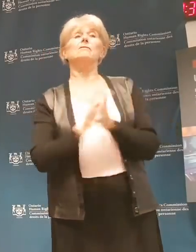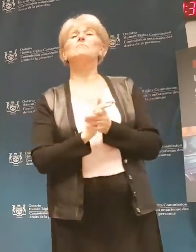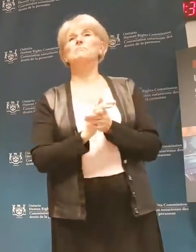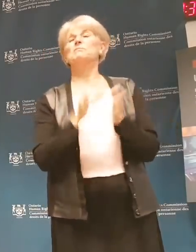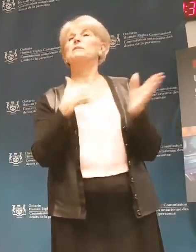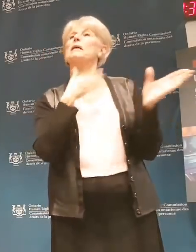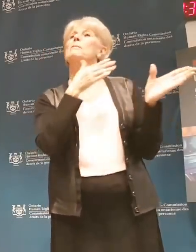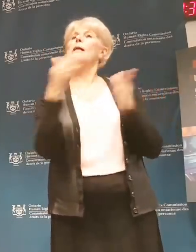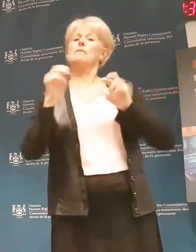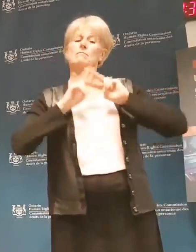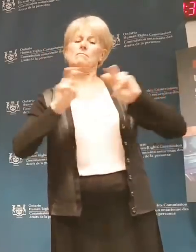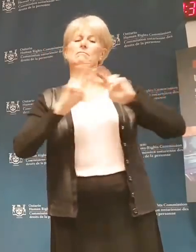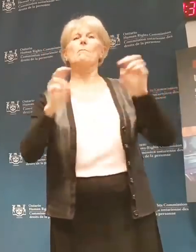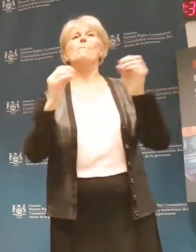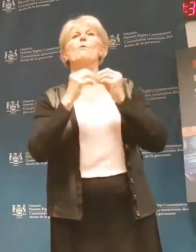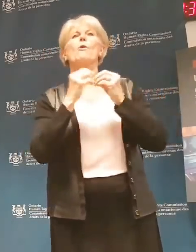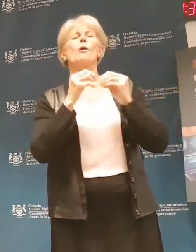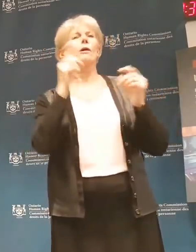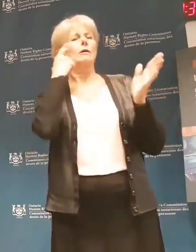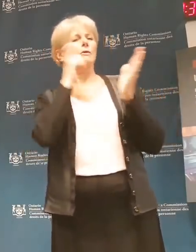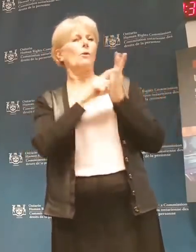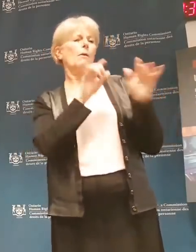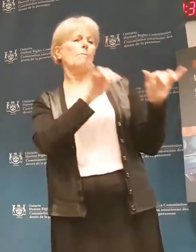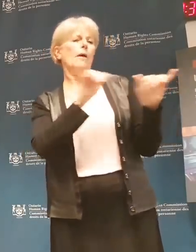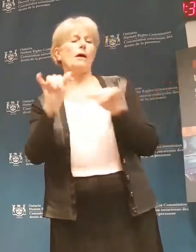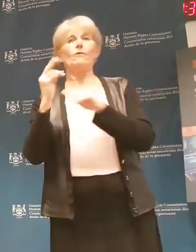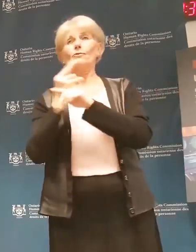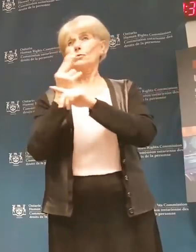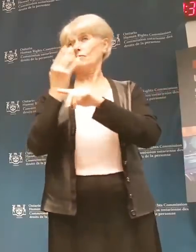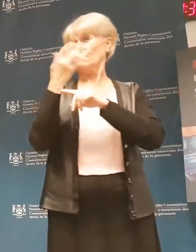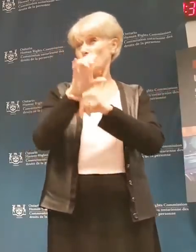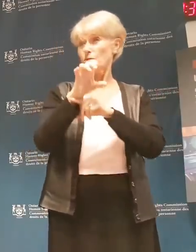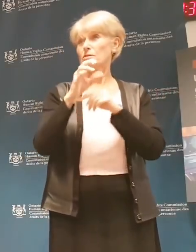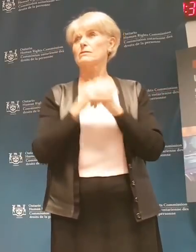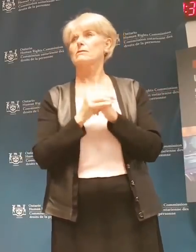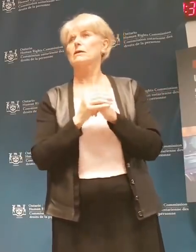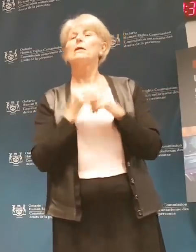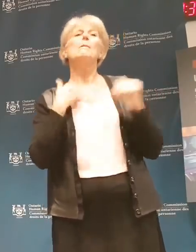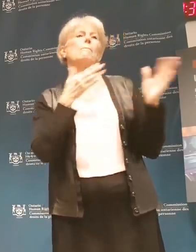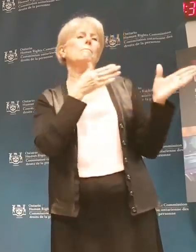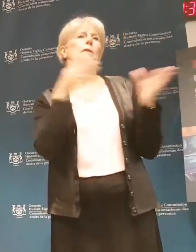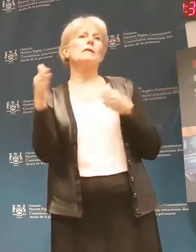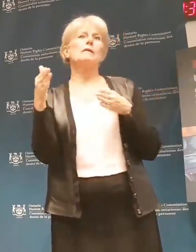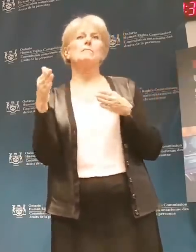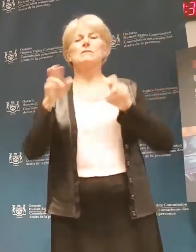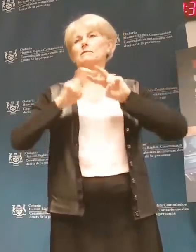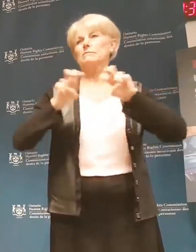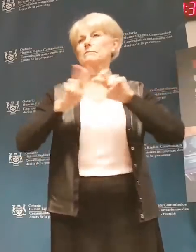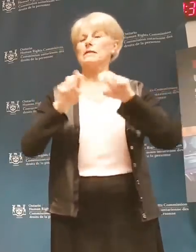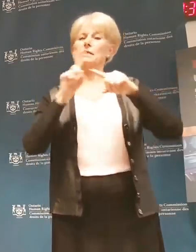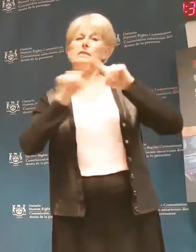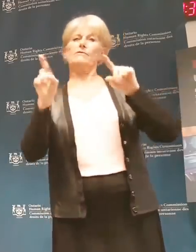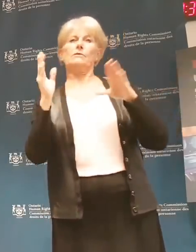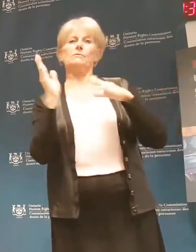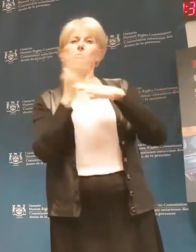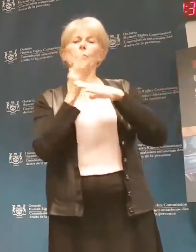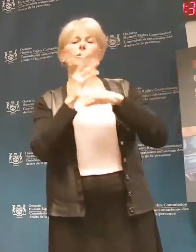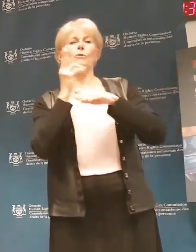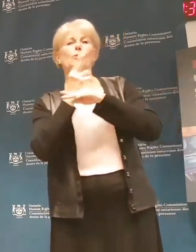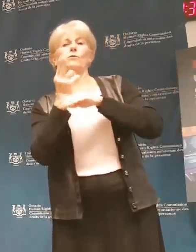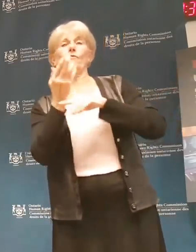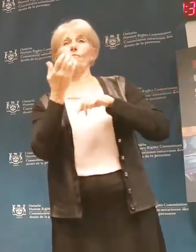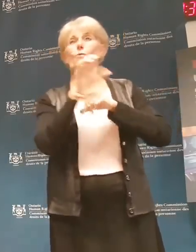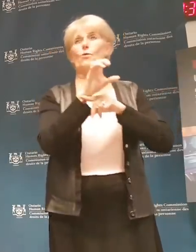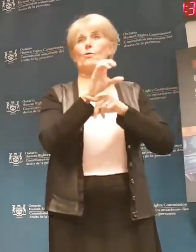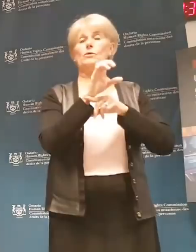plan to explore further patterns in use of force. We plan to, for instance, examine the difference between use of force